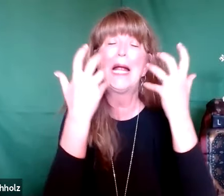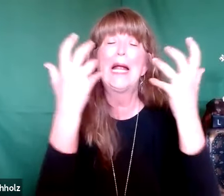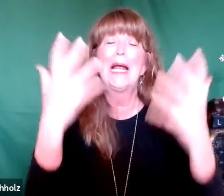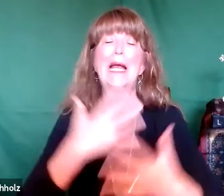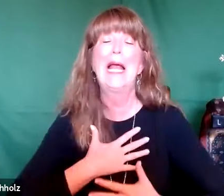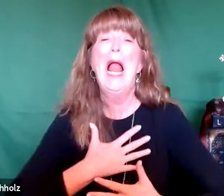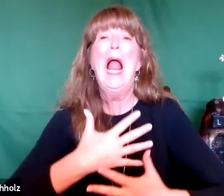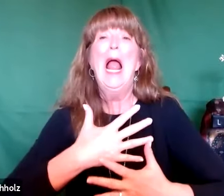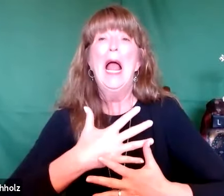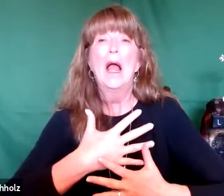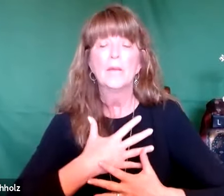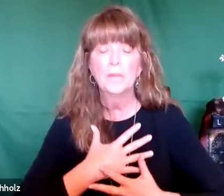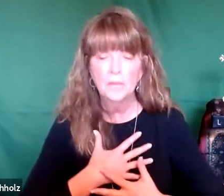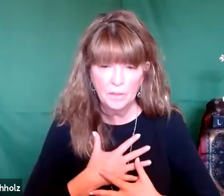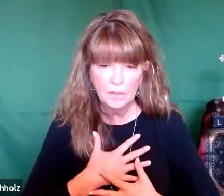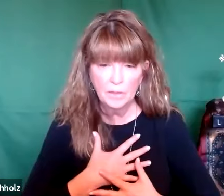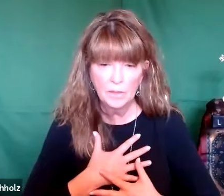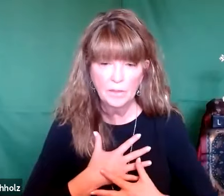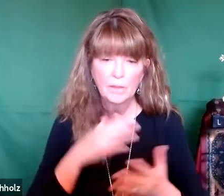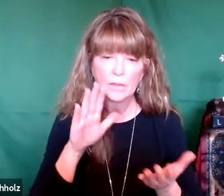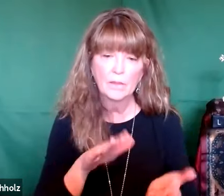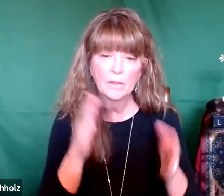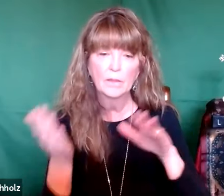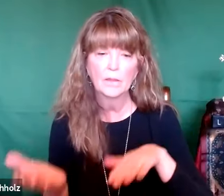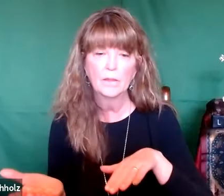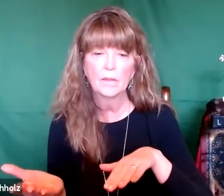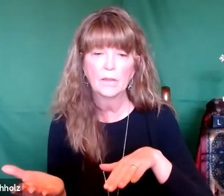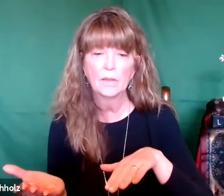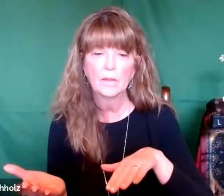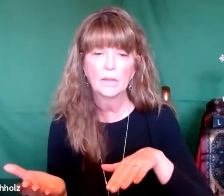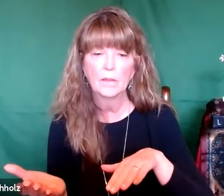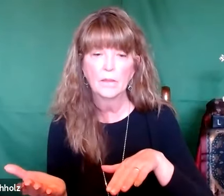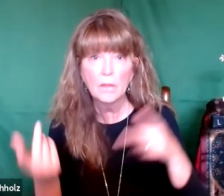At that time, with a loud cry, Jesus breathed his last.